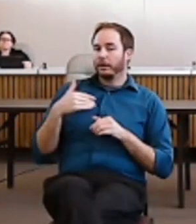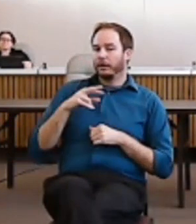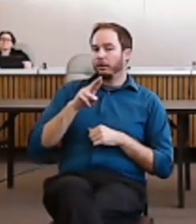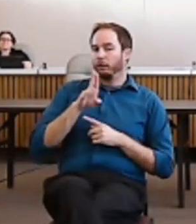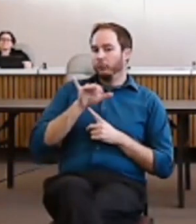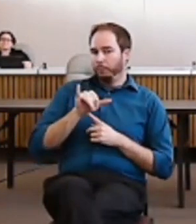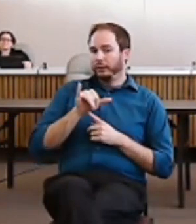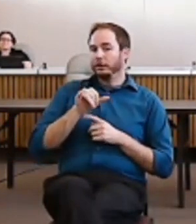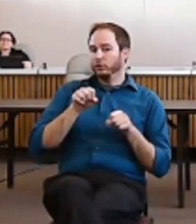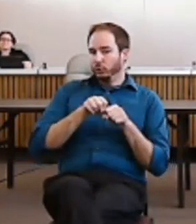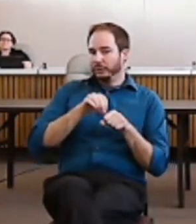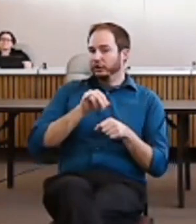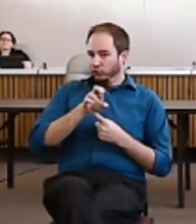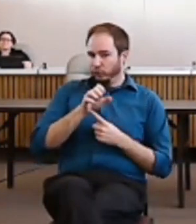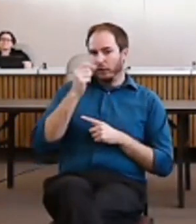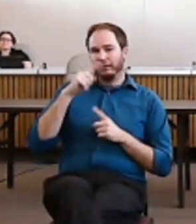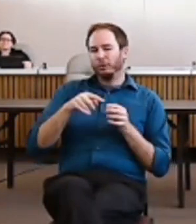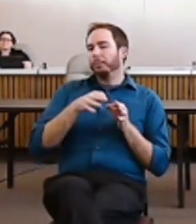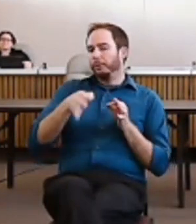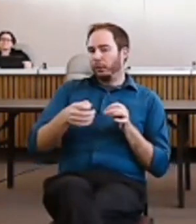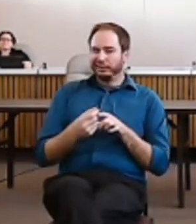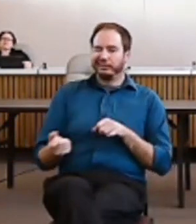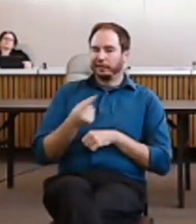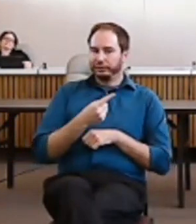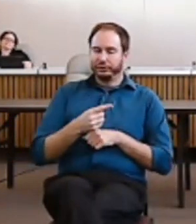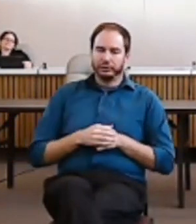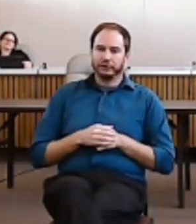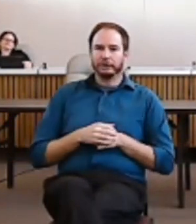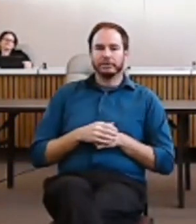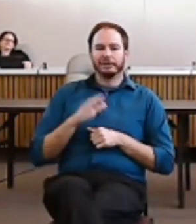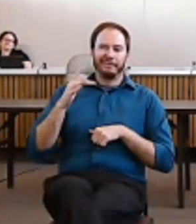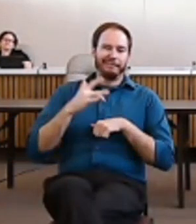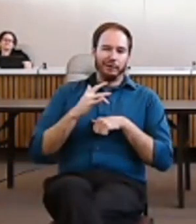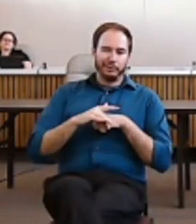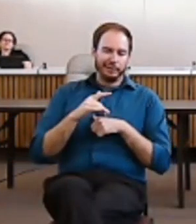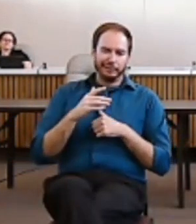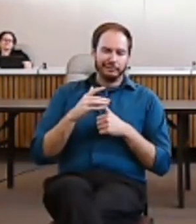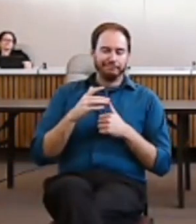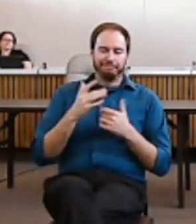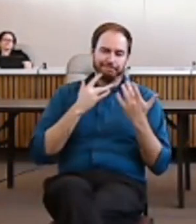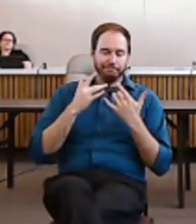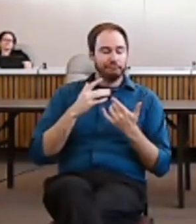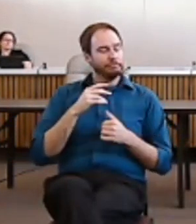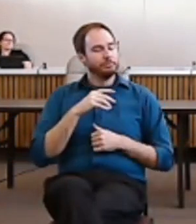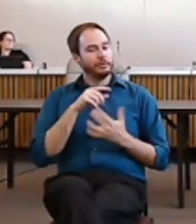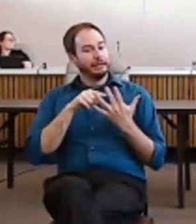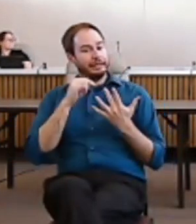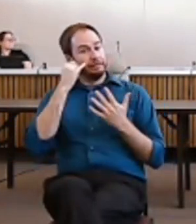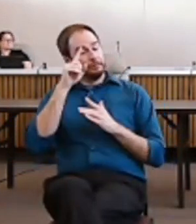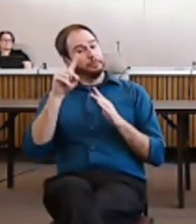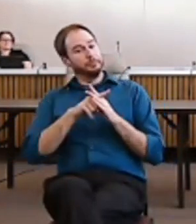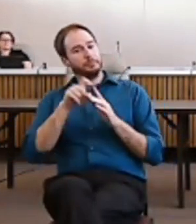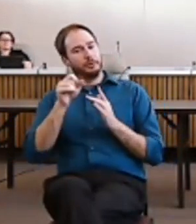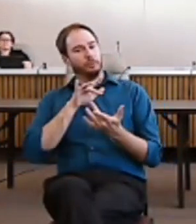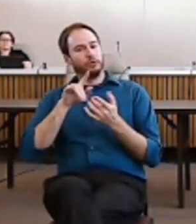in June, but we have to postpone that till next year because their availability. If something does come up, you can reach out to the